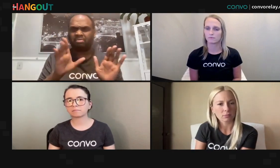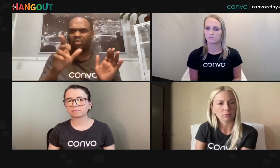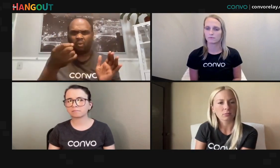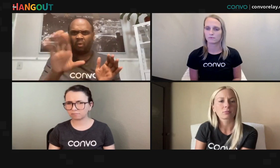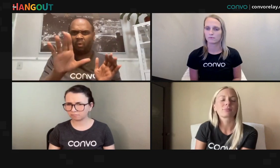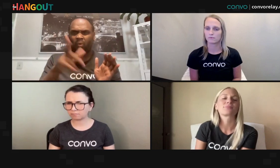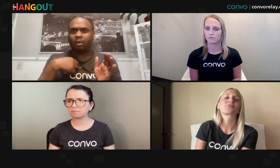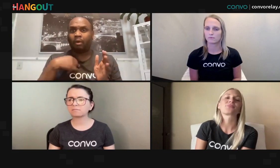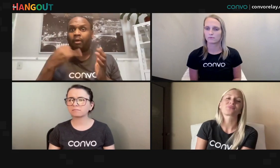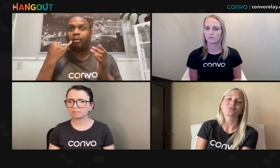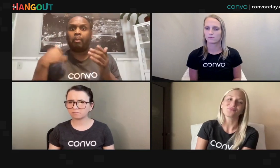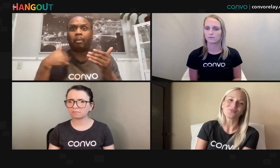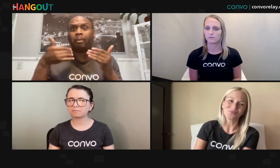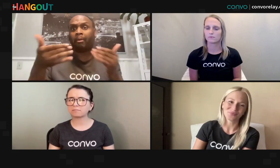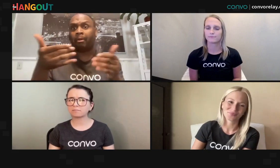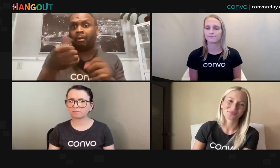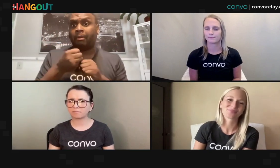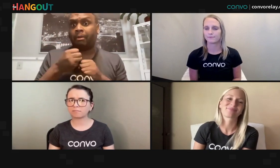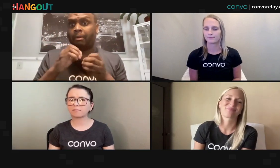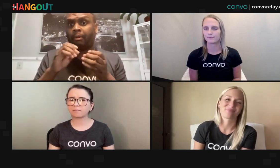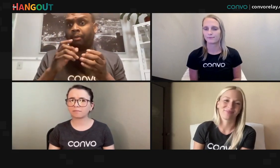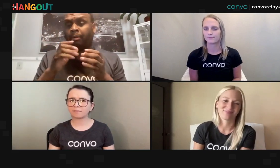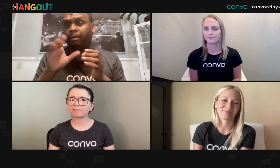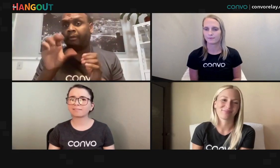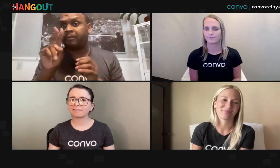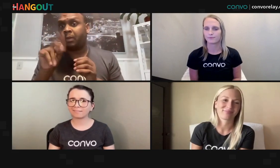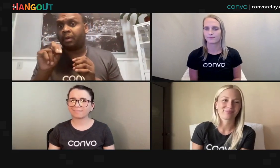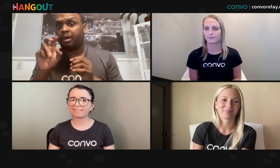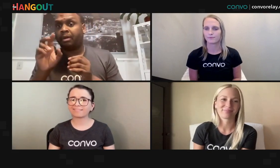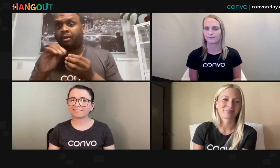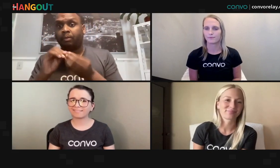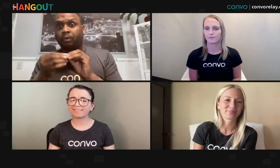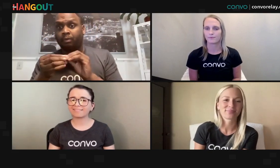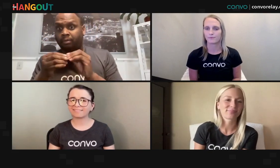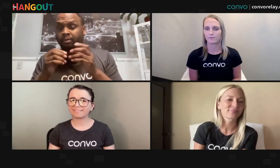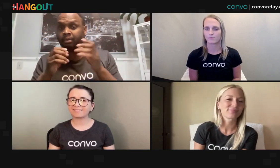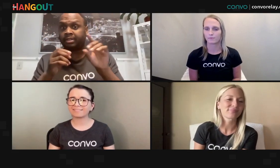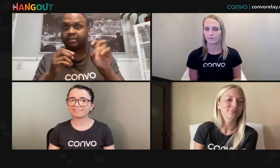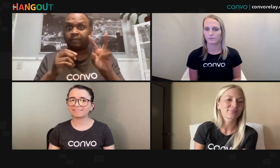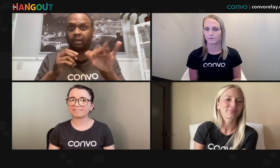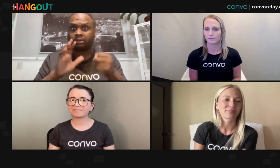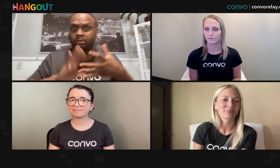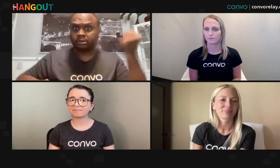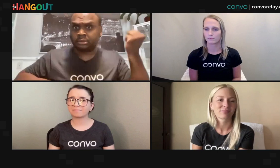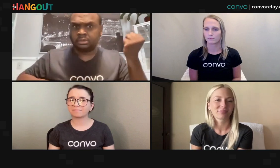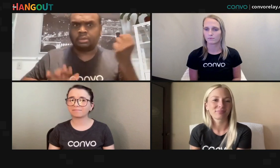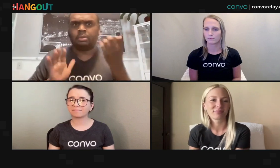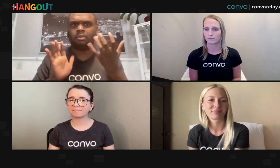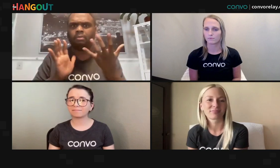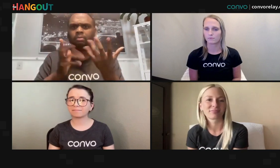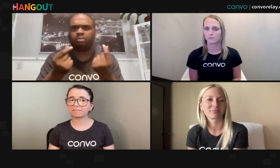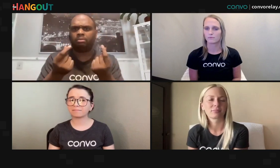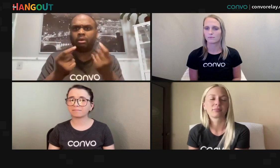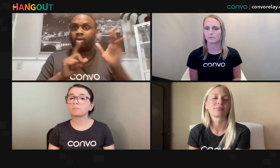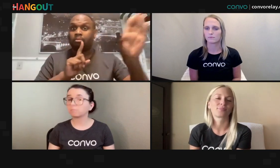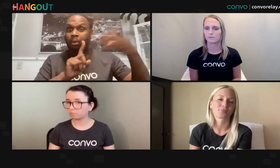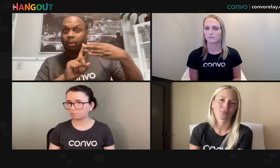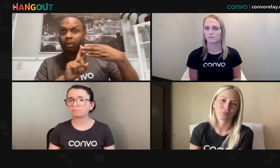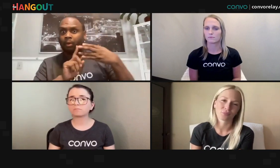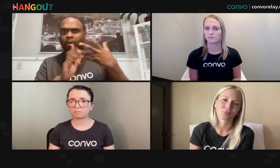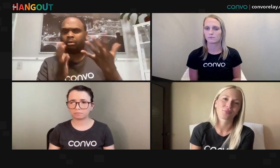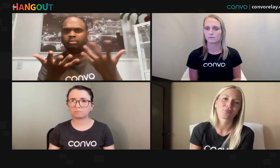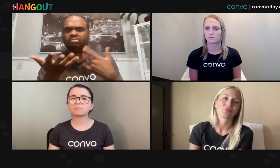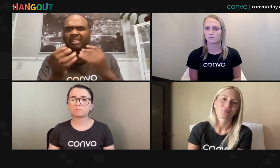What if I'm wondering if I'm able to get a second number? Can I go ahead and get a combo number? And would